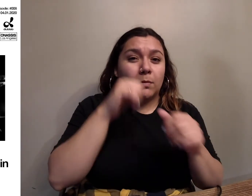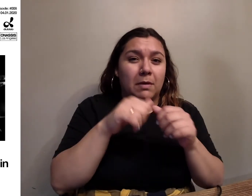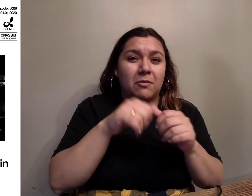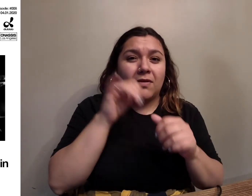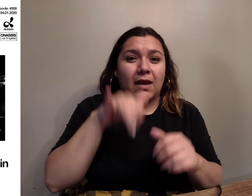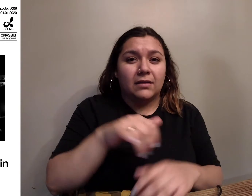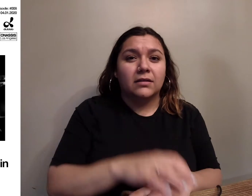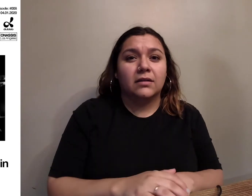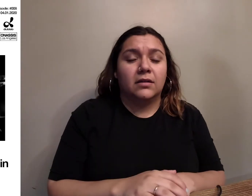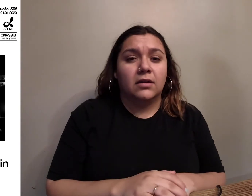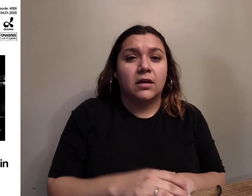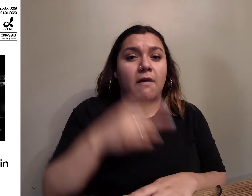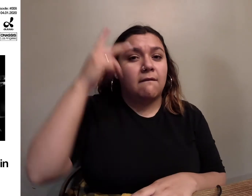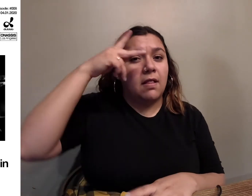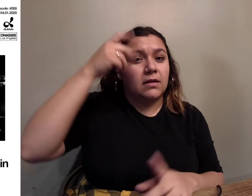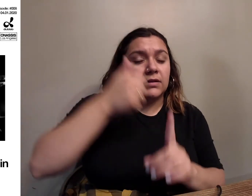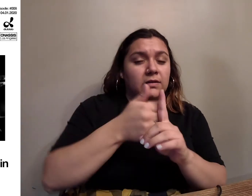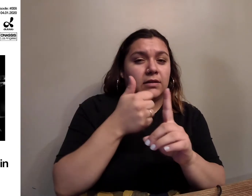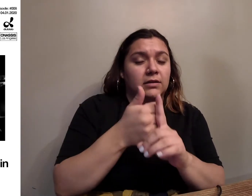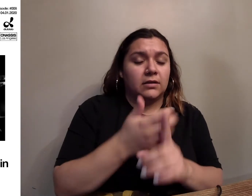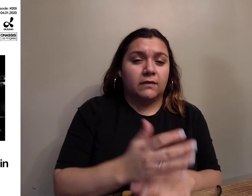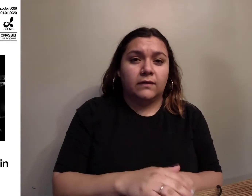that philosophy is something which,